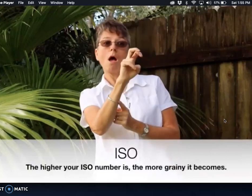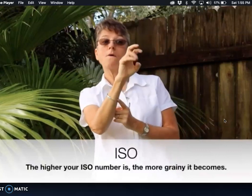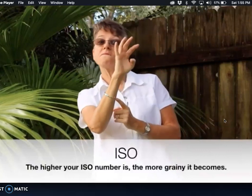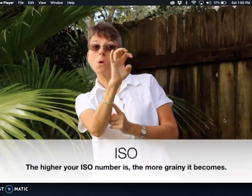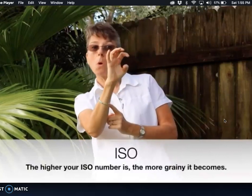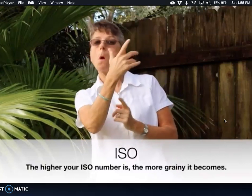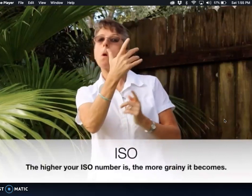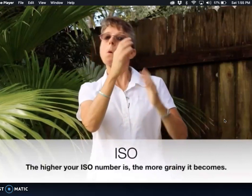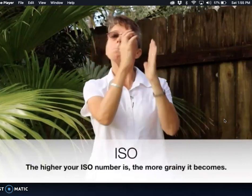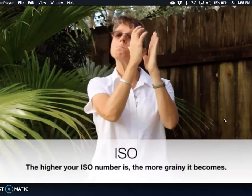And so the